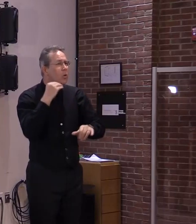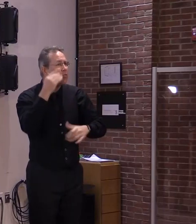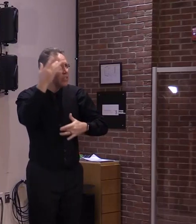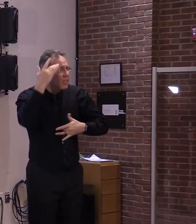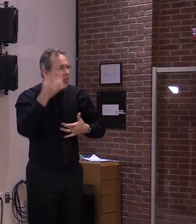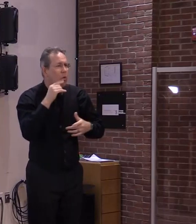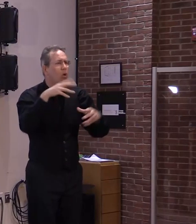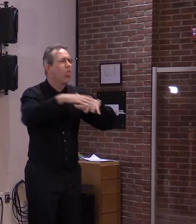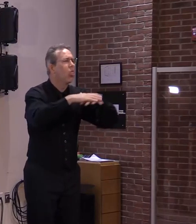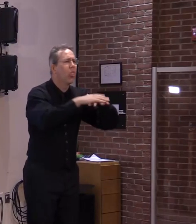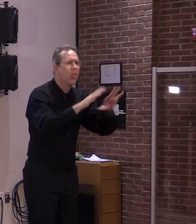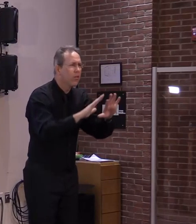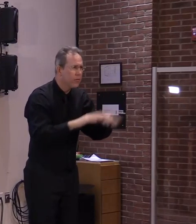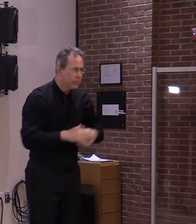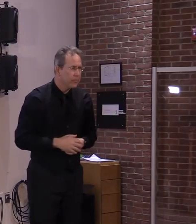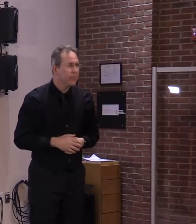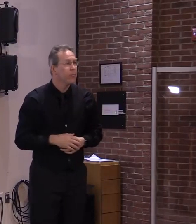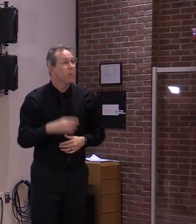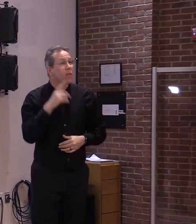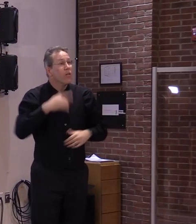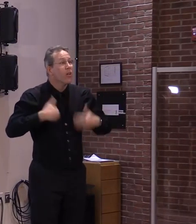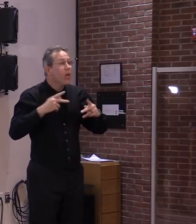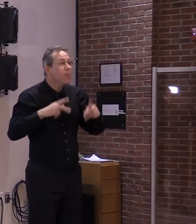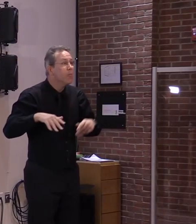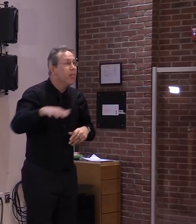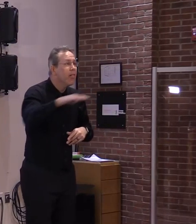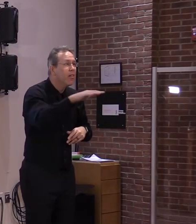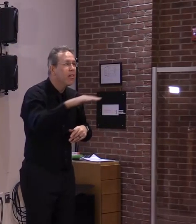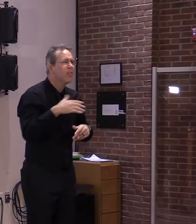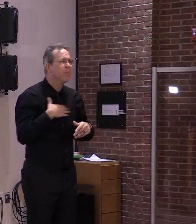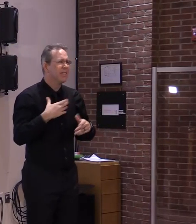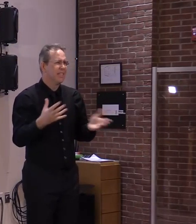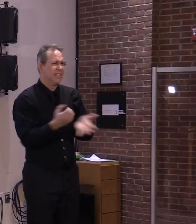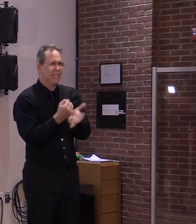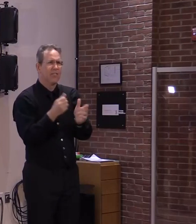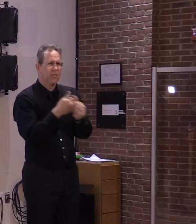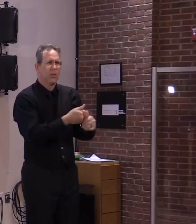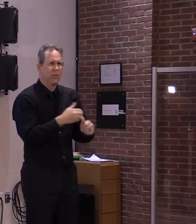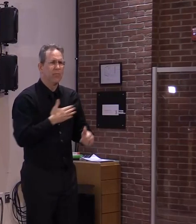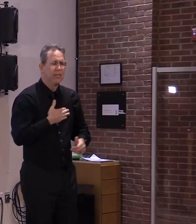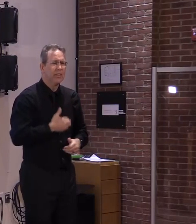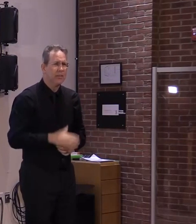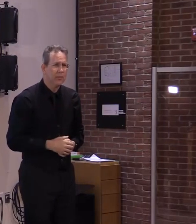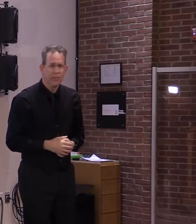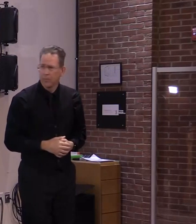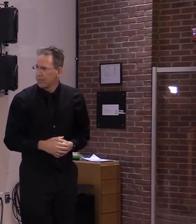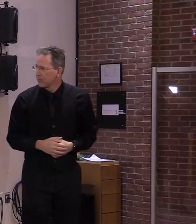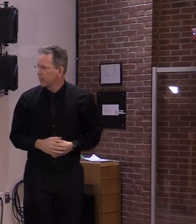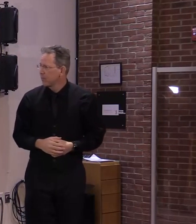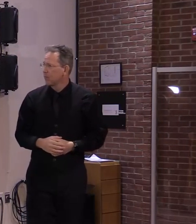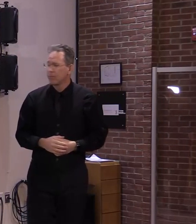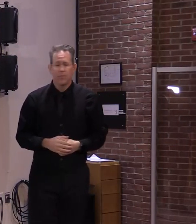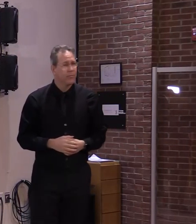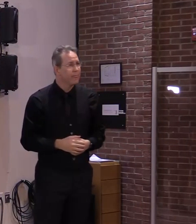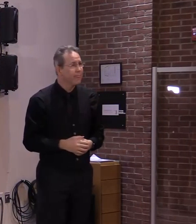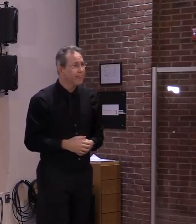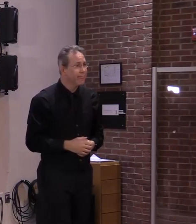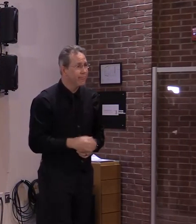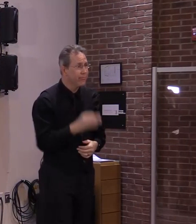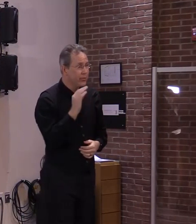vaccine to step up and get it and protect themselves and their families. And at this time, I'll turn it over to Dr. Levine.